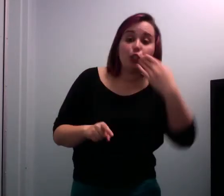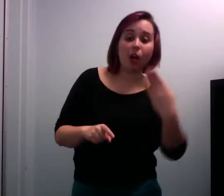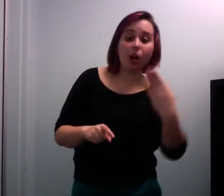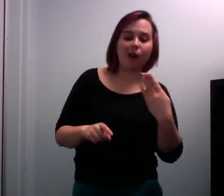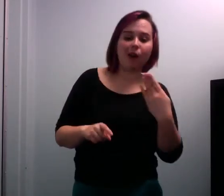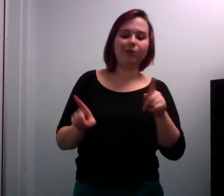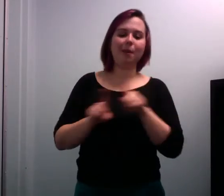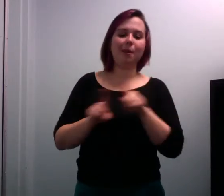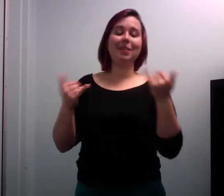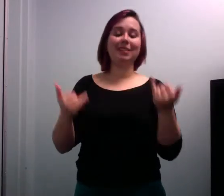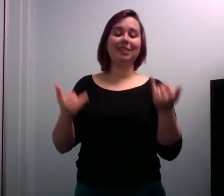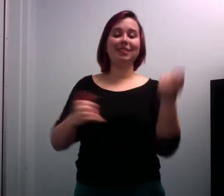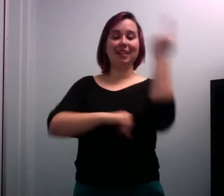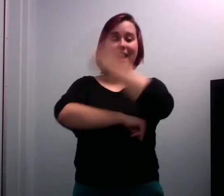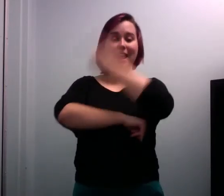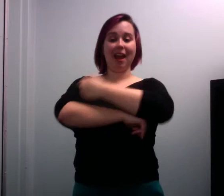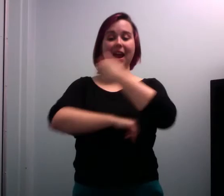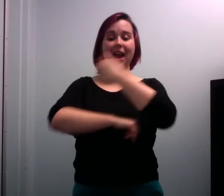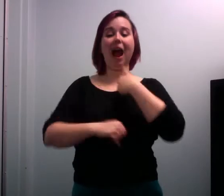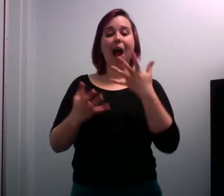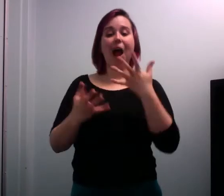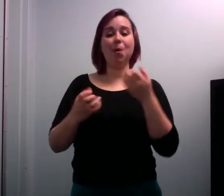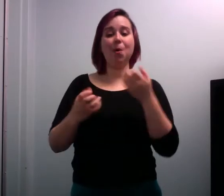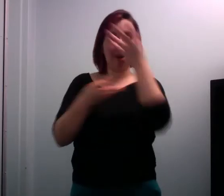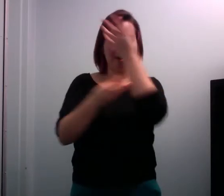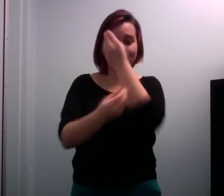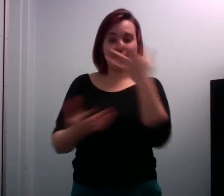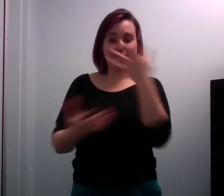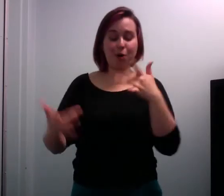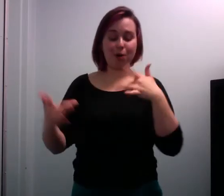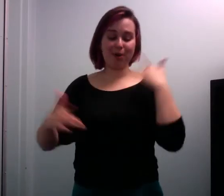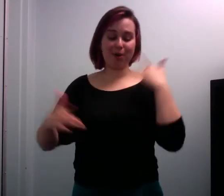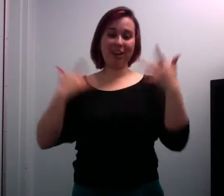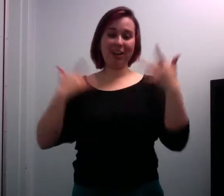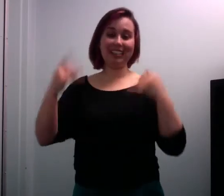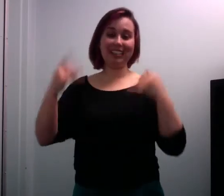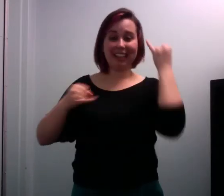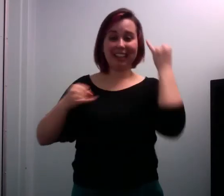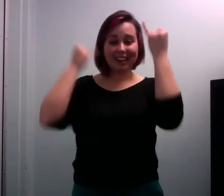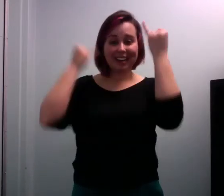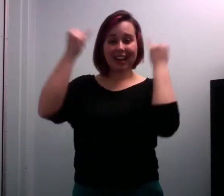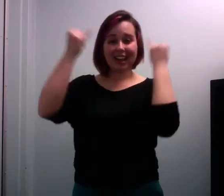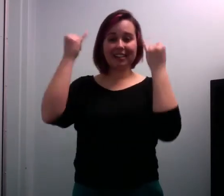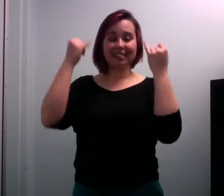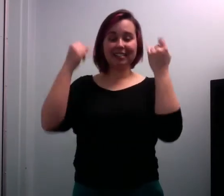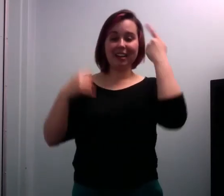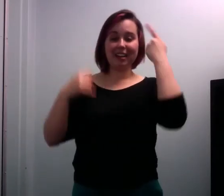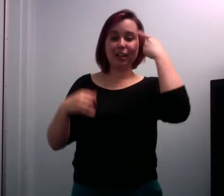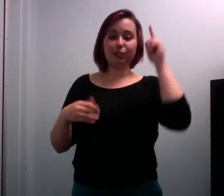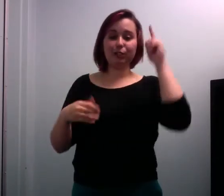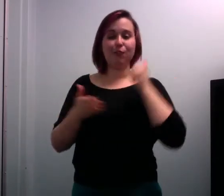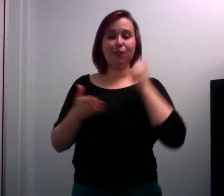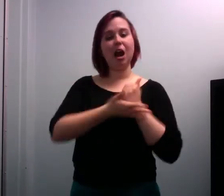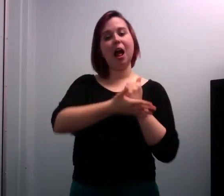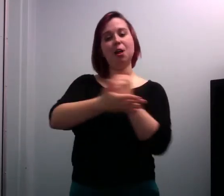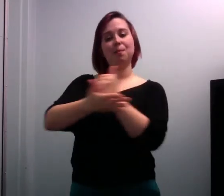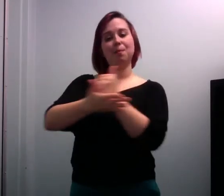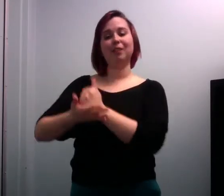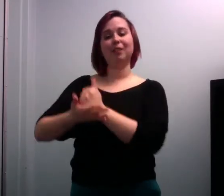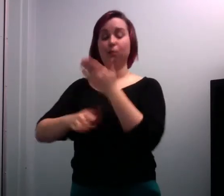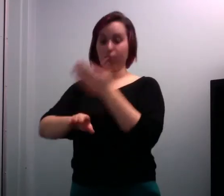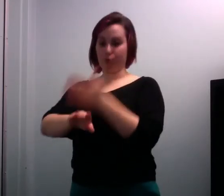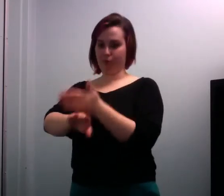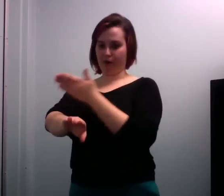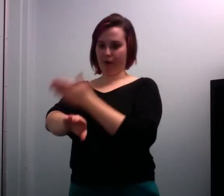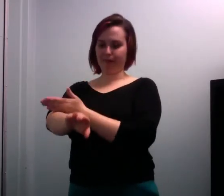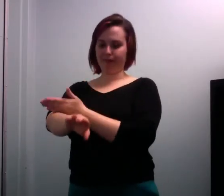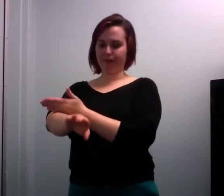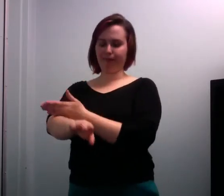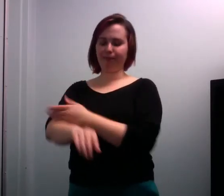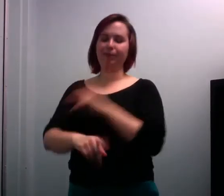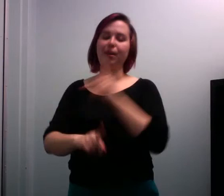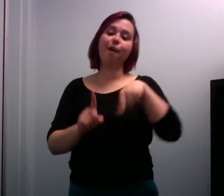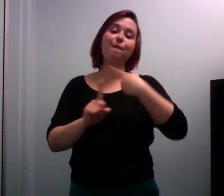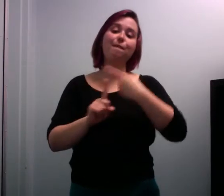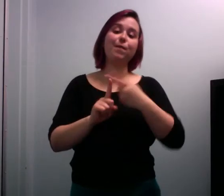share with you some exciting ideas in order to help us all to grow. For when we open ourselves to growth at a personal